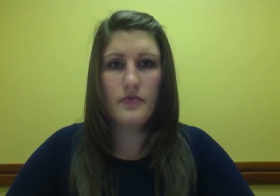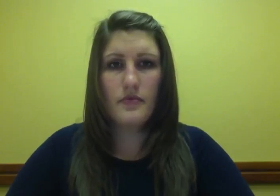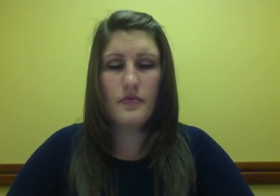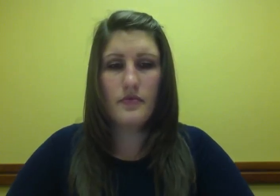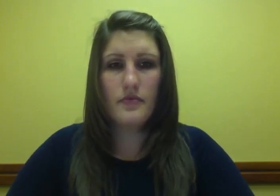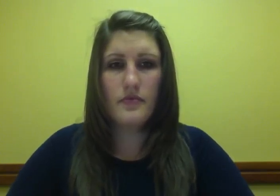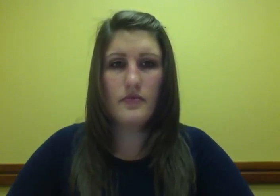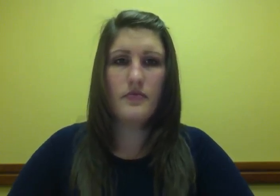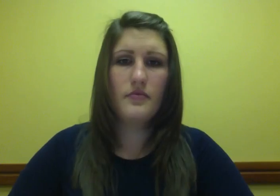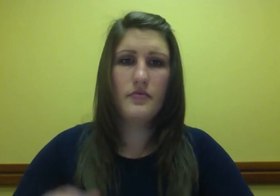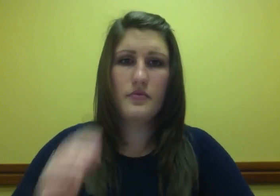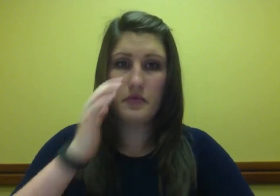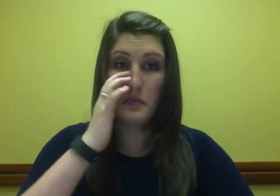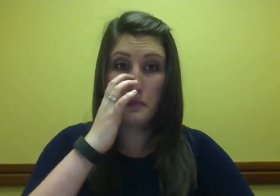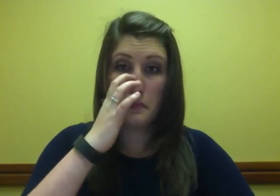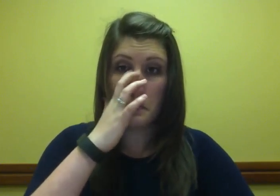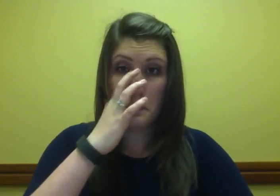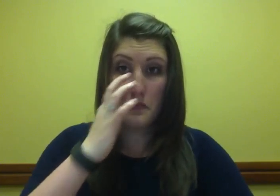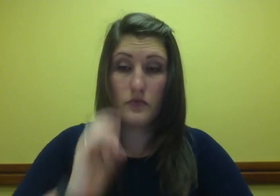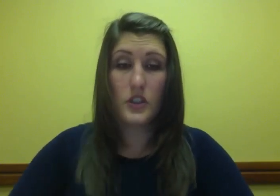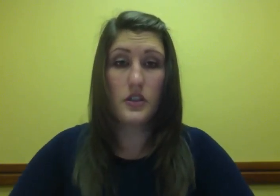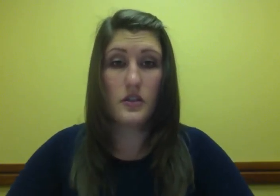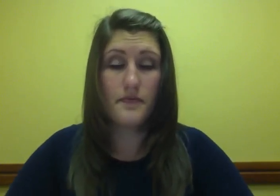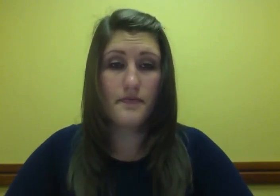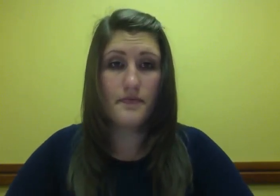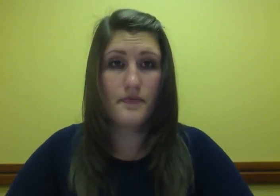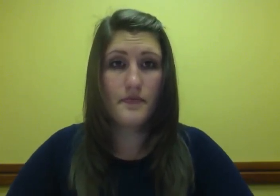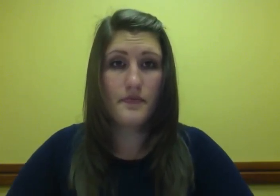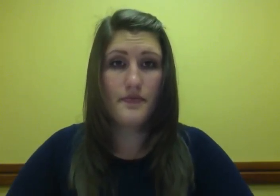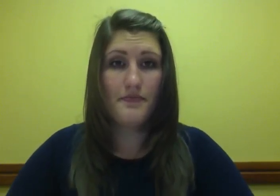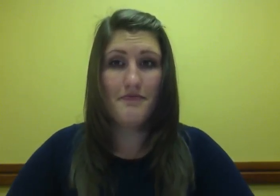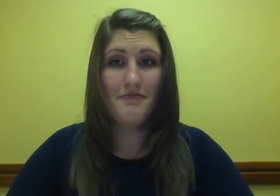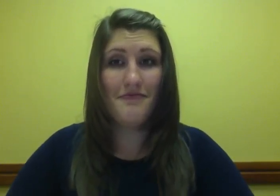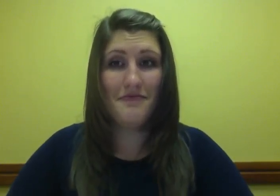Twenty-five different colors? Wow! It must be huge!